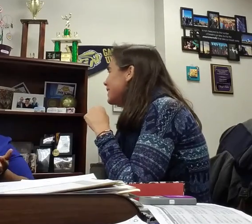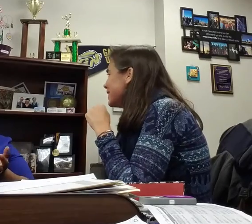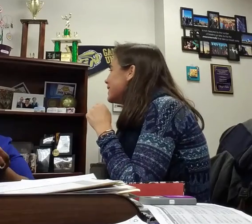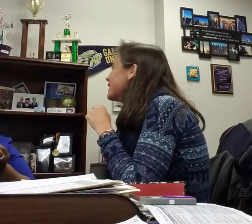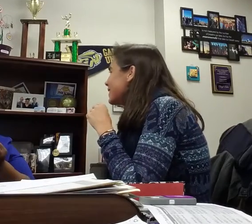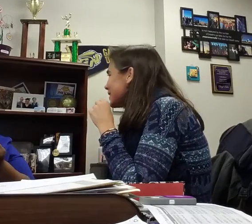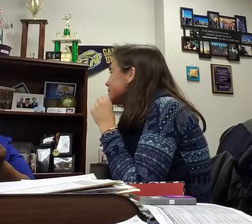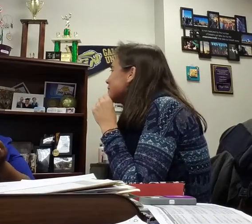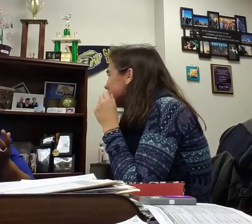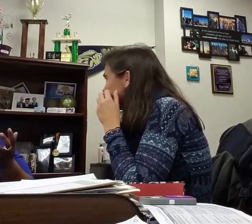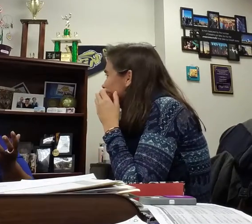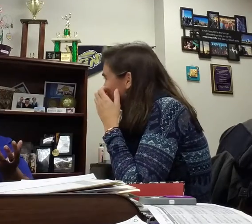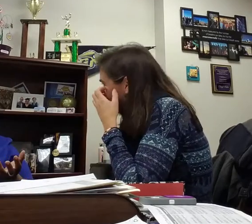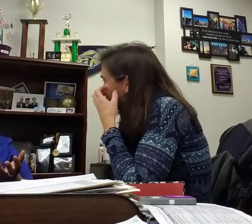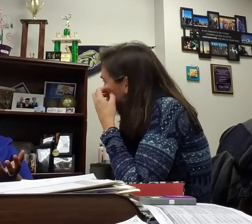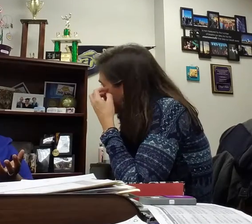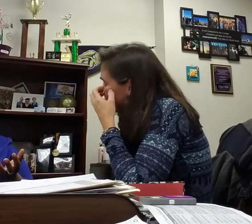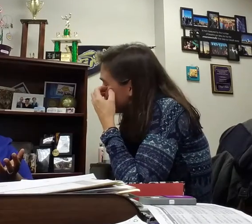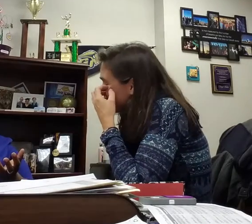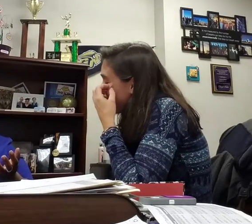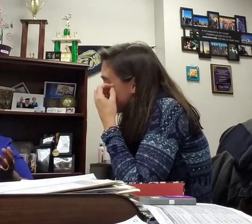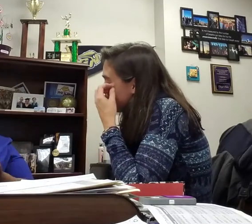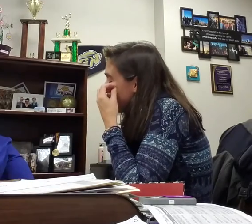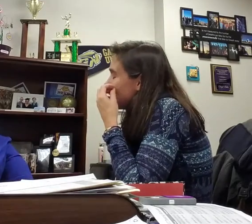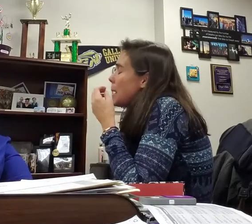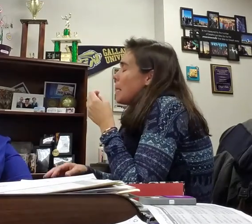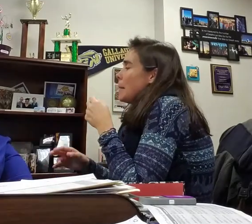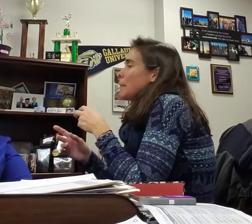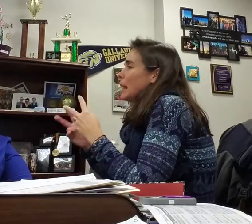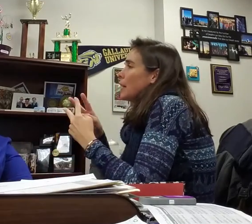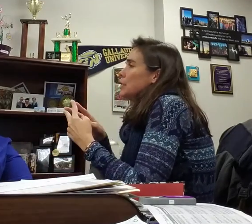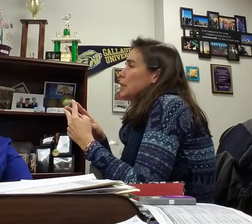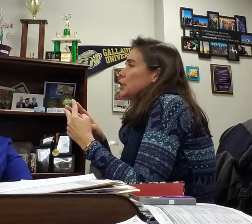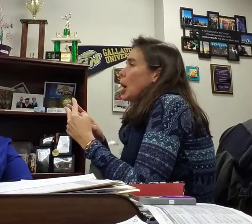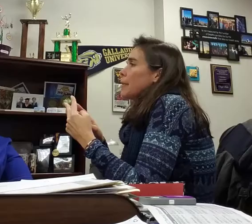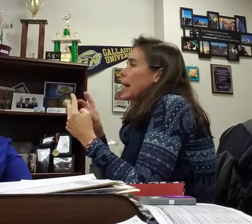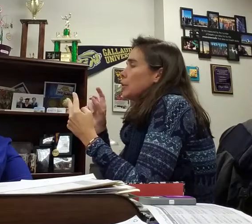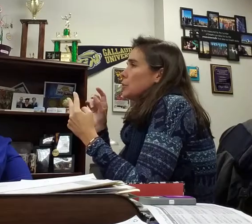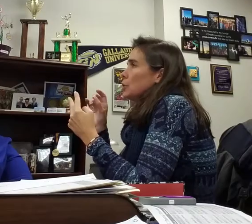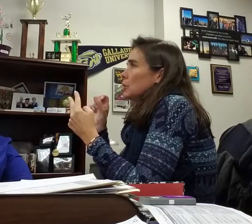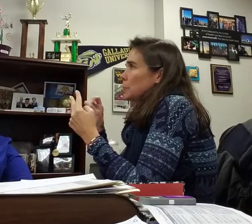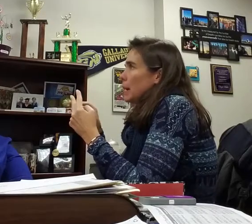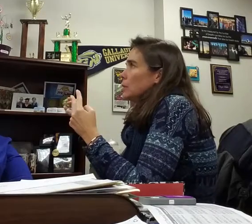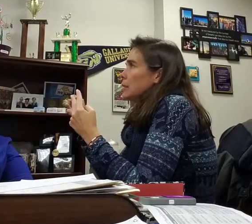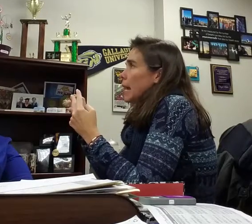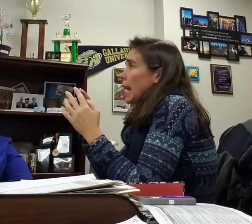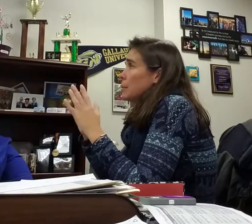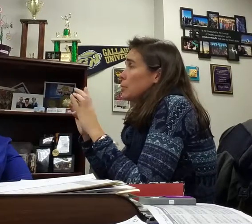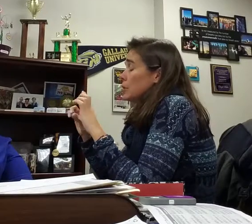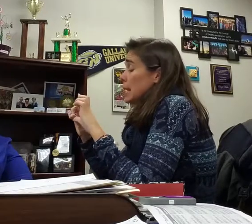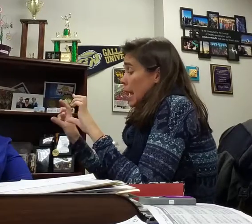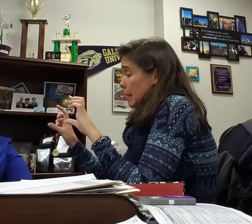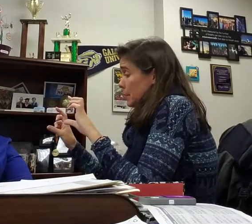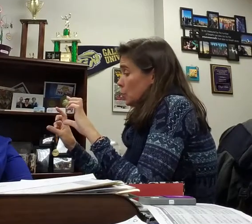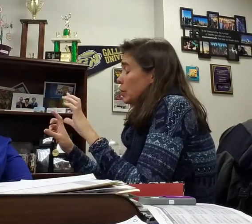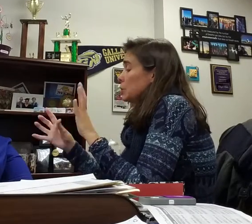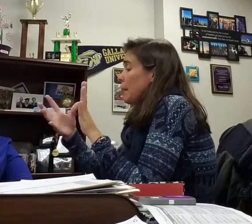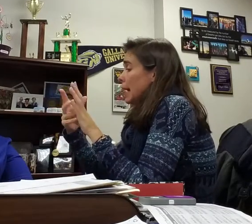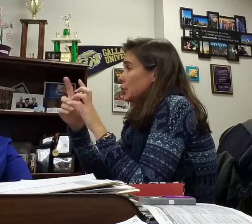what they were saying to spell it, so... But I thought you did a good job of that. You spelt the animals' names, which matched the